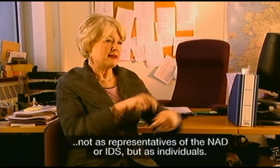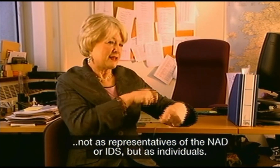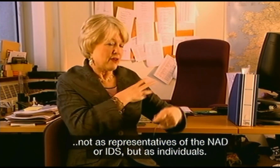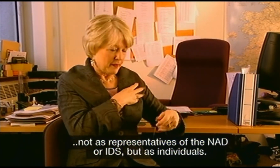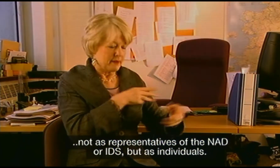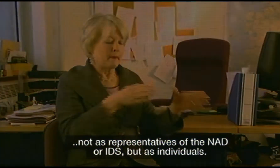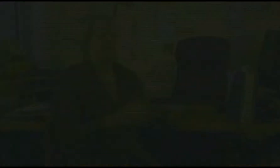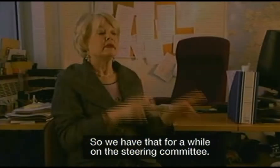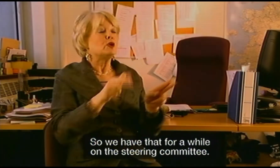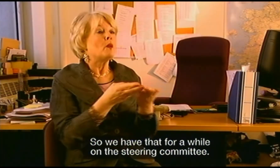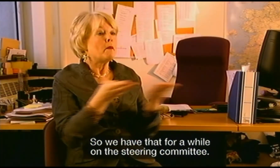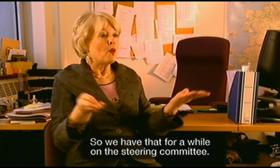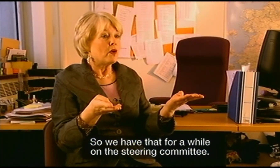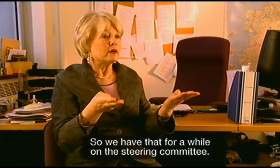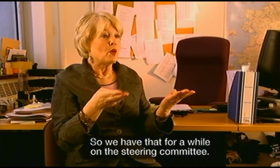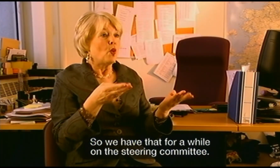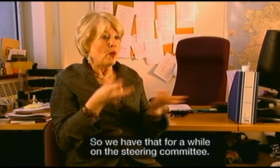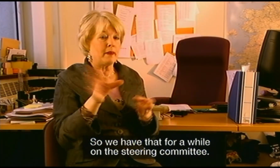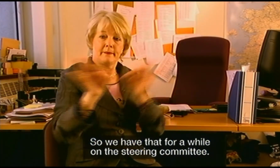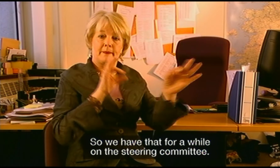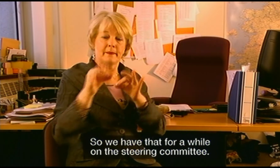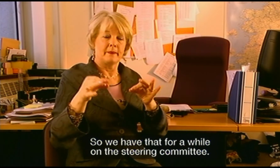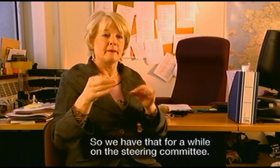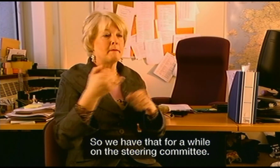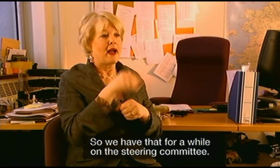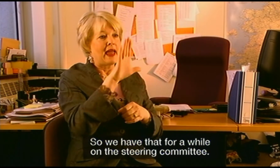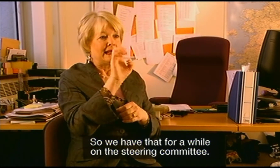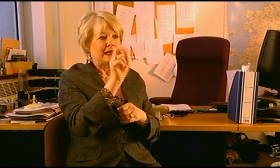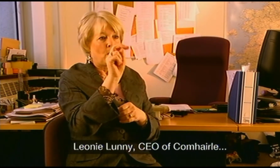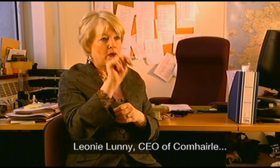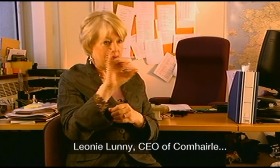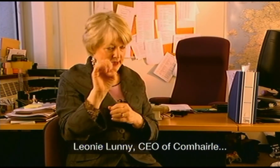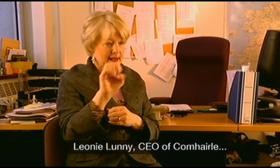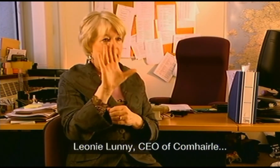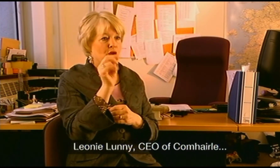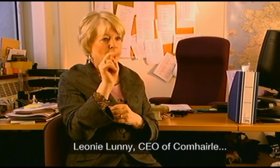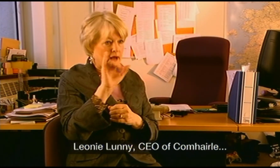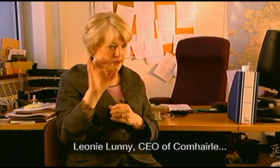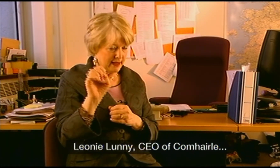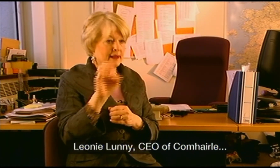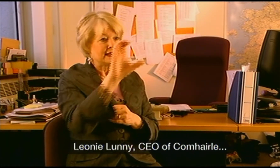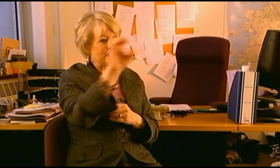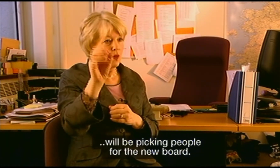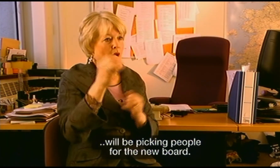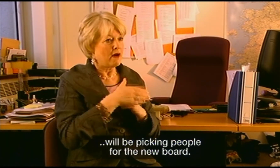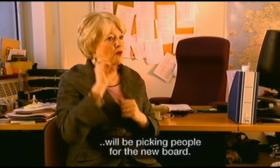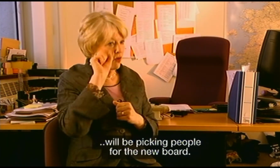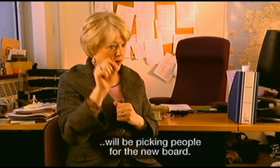individuals. So we have that for a while in the steering committee. Leonie Lunny, CEO of Corla, will be picking people for the